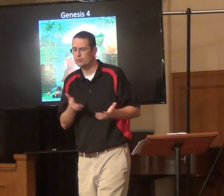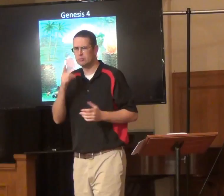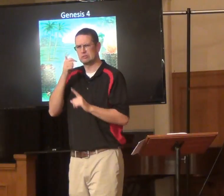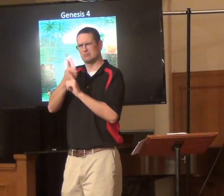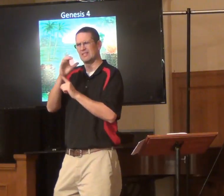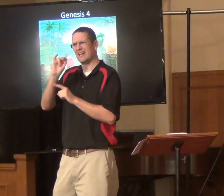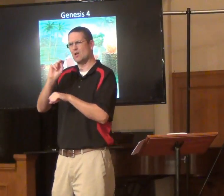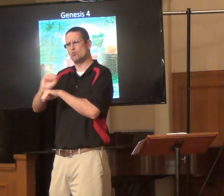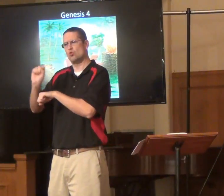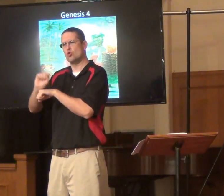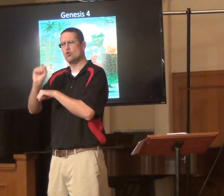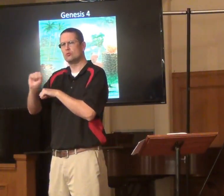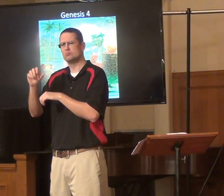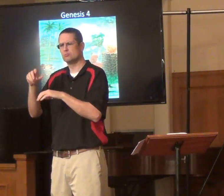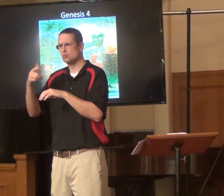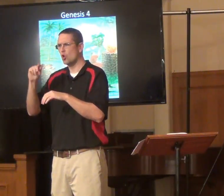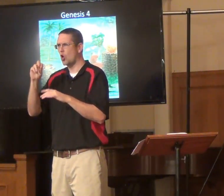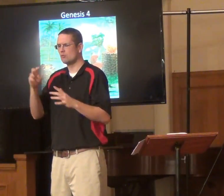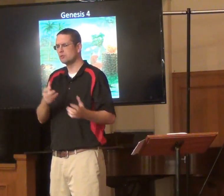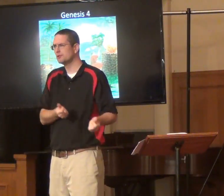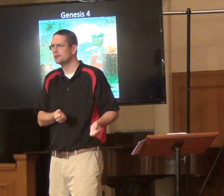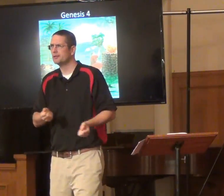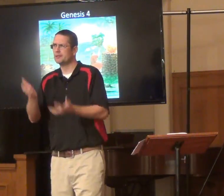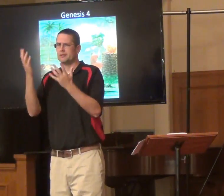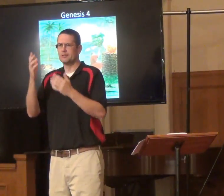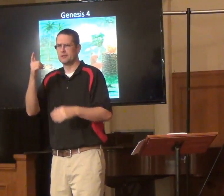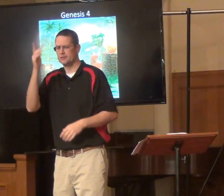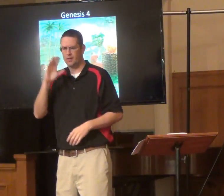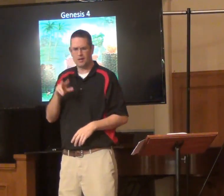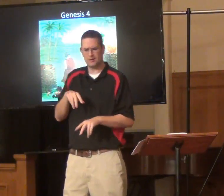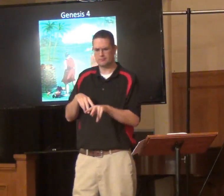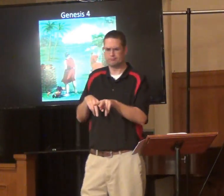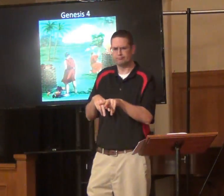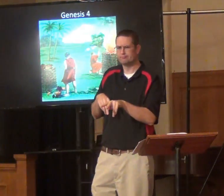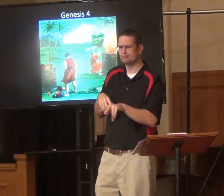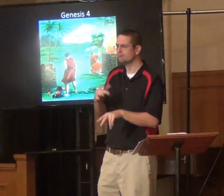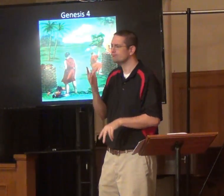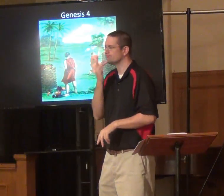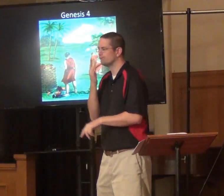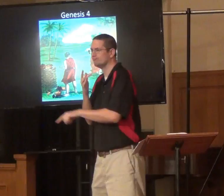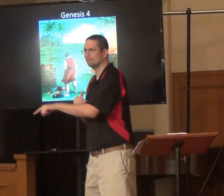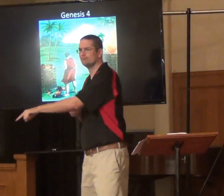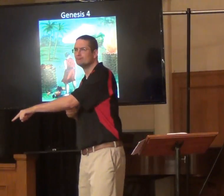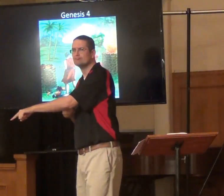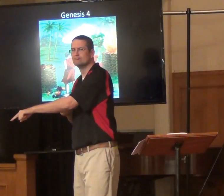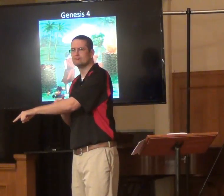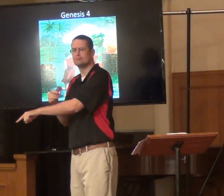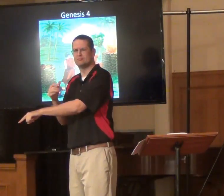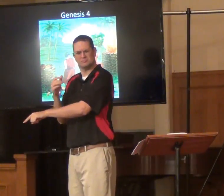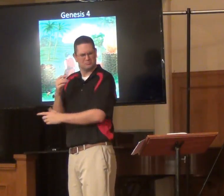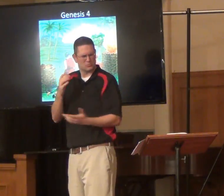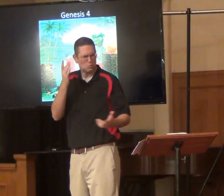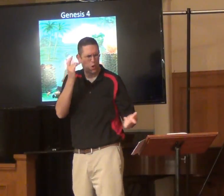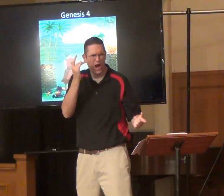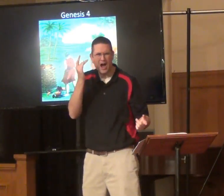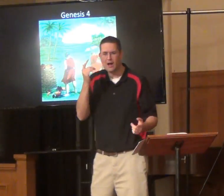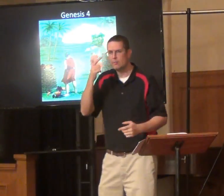gave some fruit. He worked, he was a gardener, and he gave God that sacrifice, but God preferred what